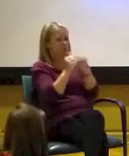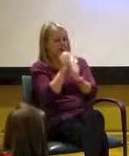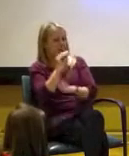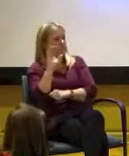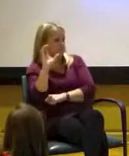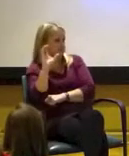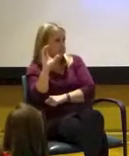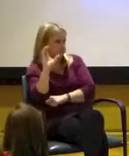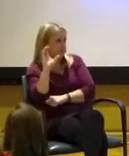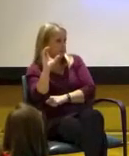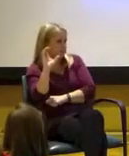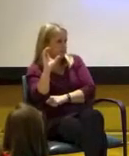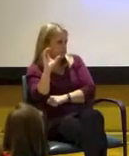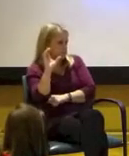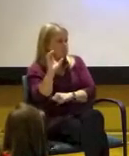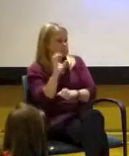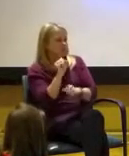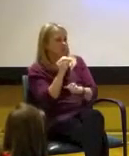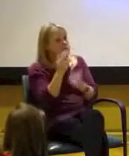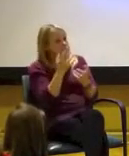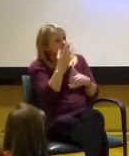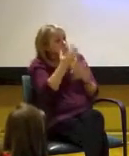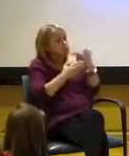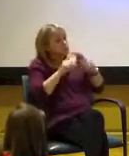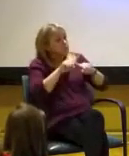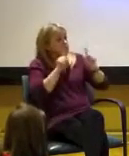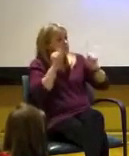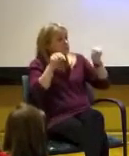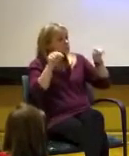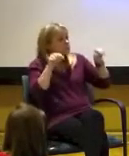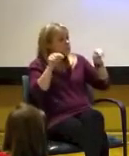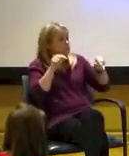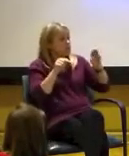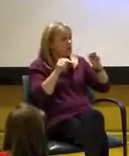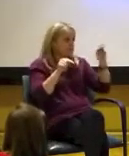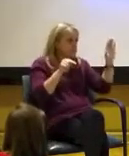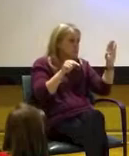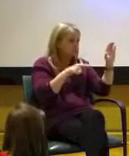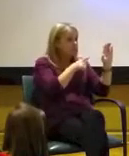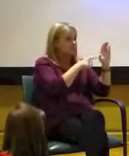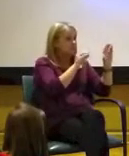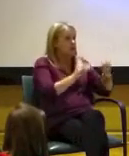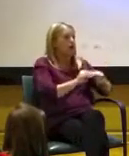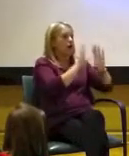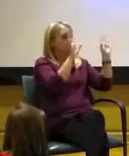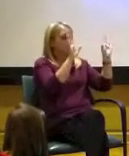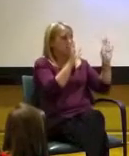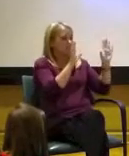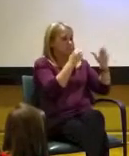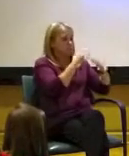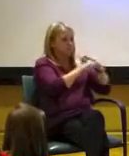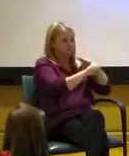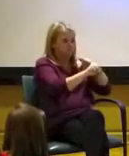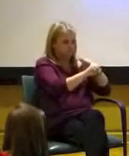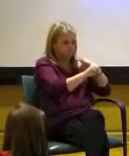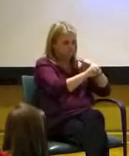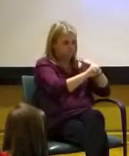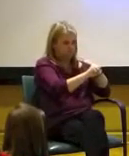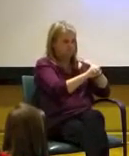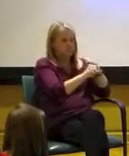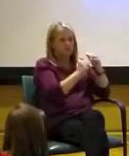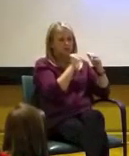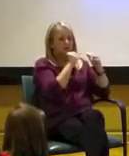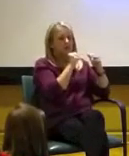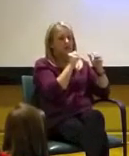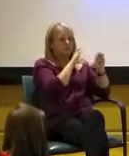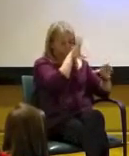is. But there are differences. Obviously, the myelomeningocele is obviously present at birth. It does